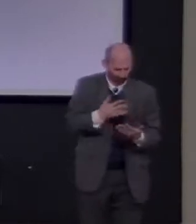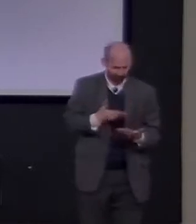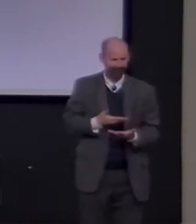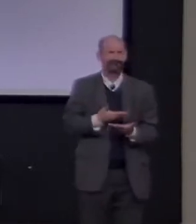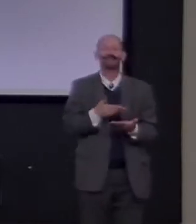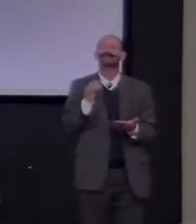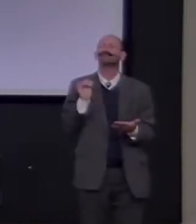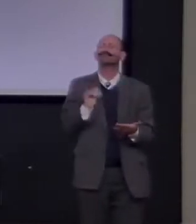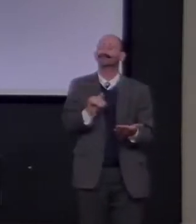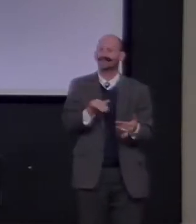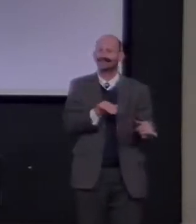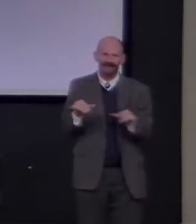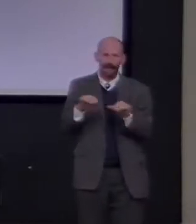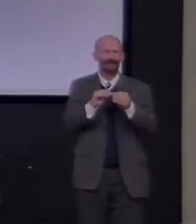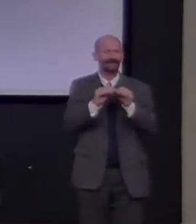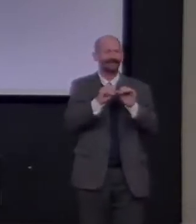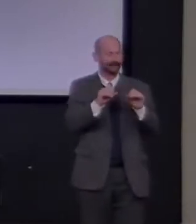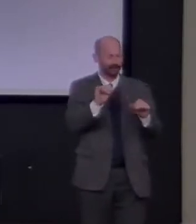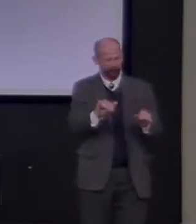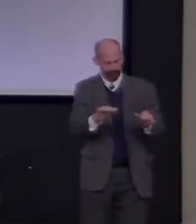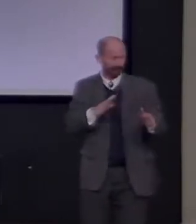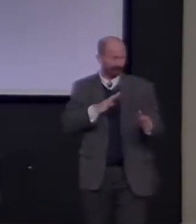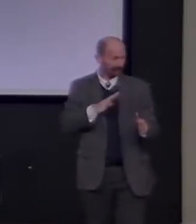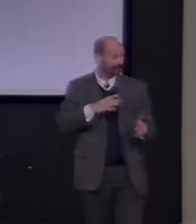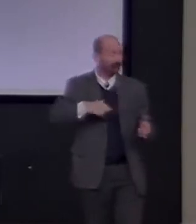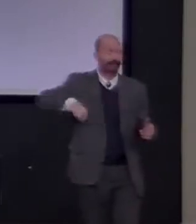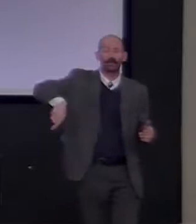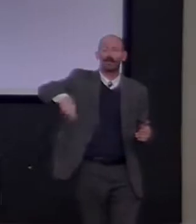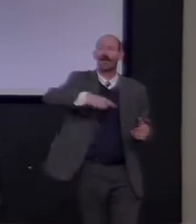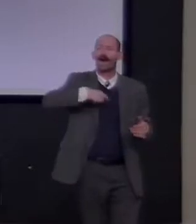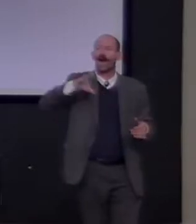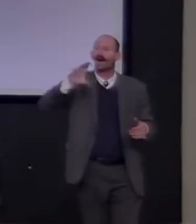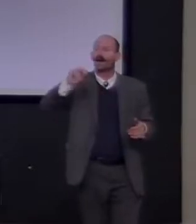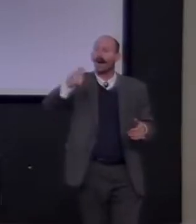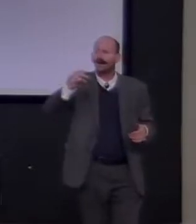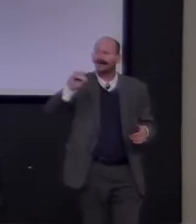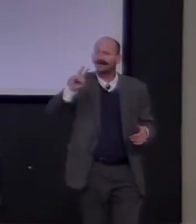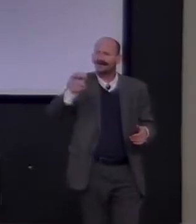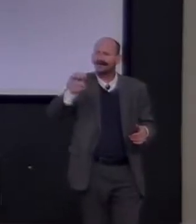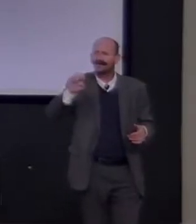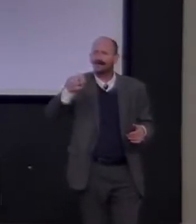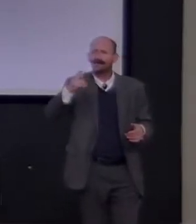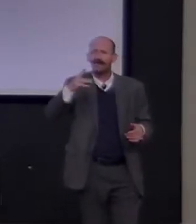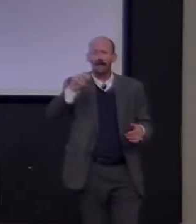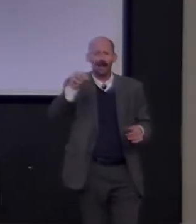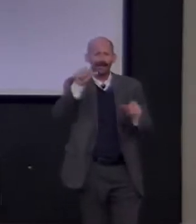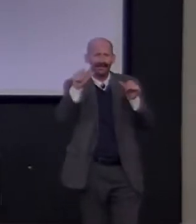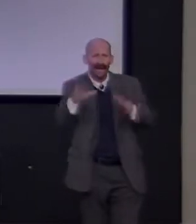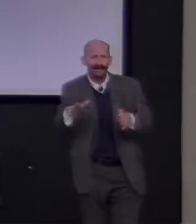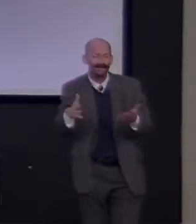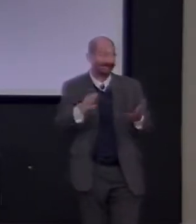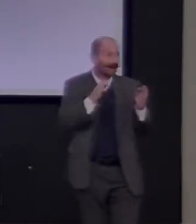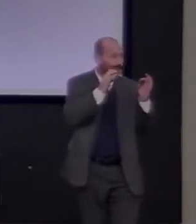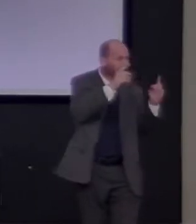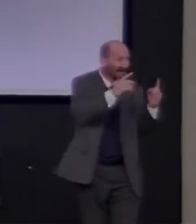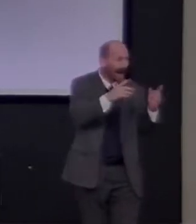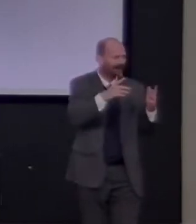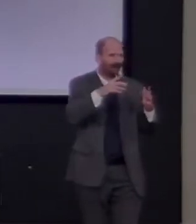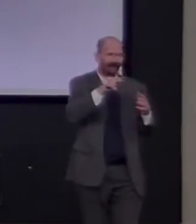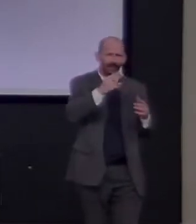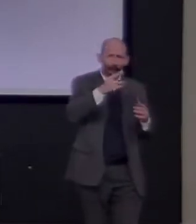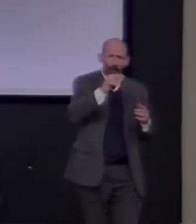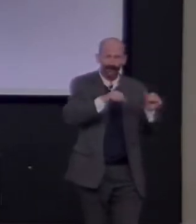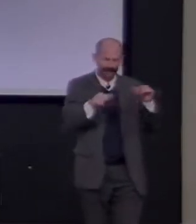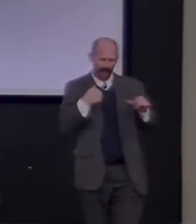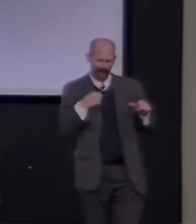cognitive neuroscientists, and especially as people who want to connect cognitive neuroscience with education, is to find out how we